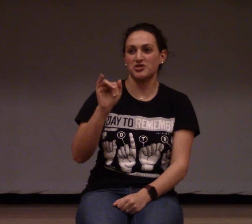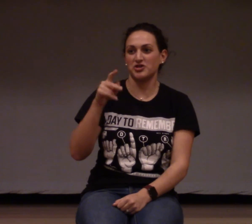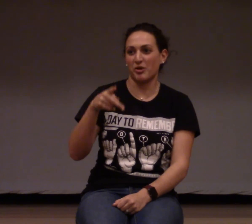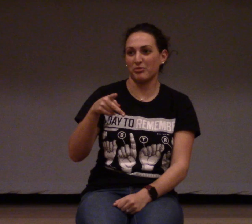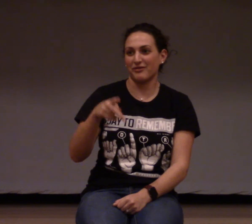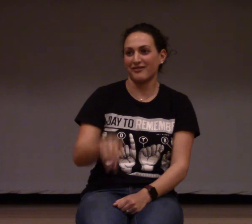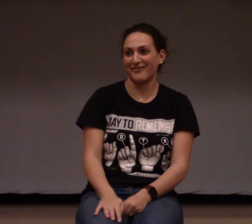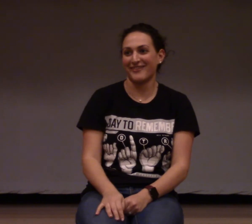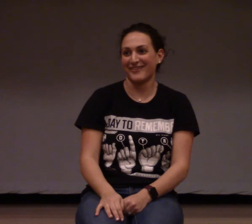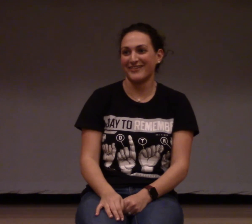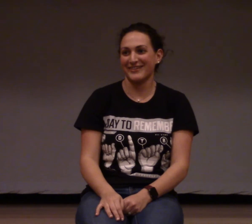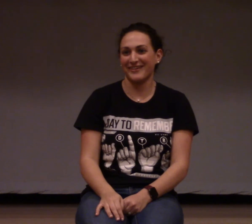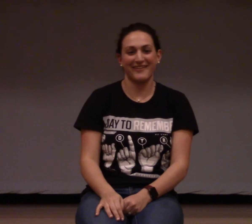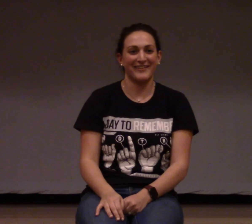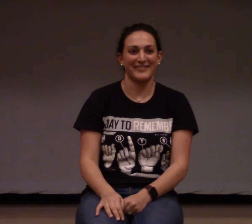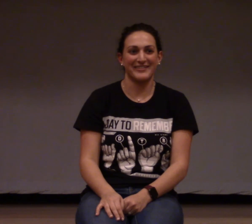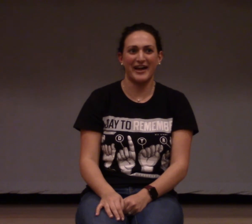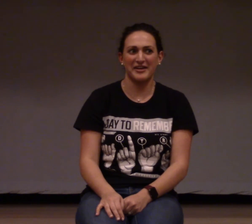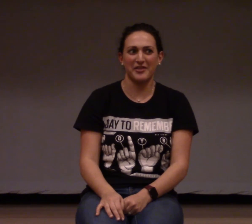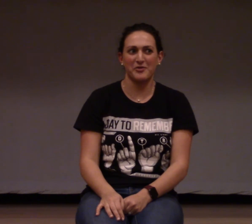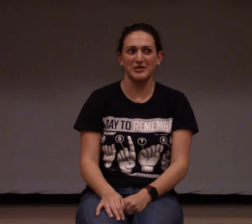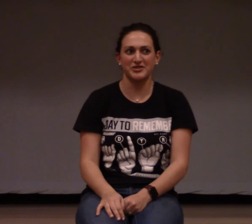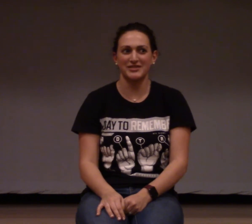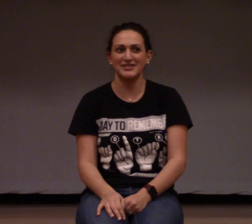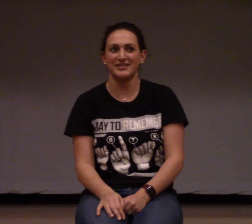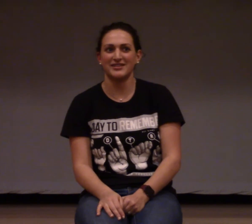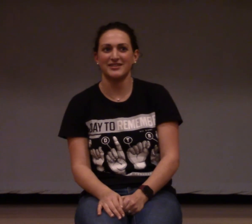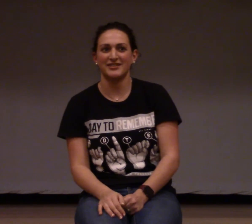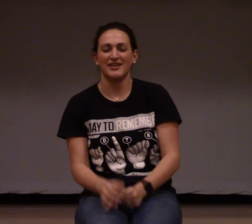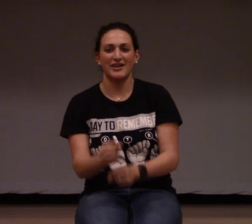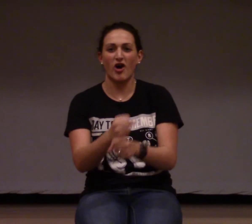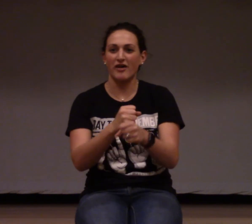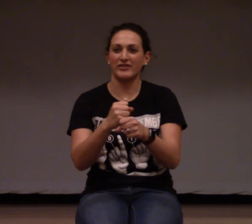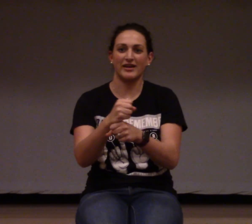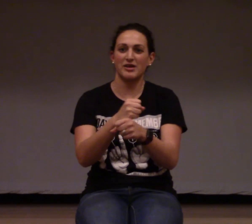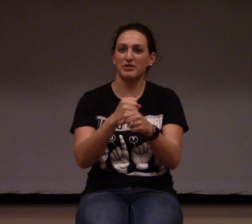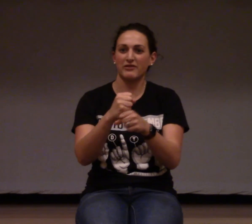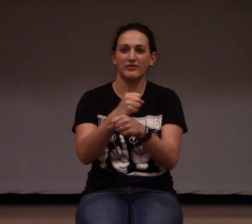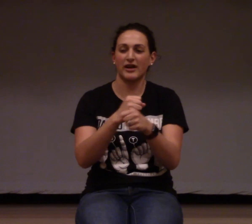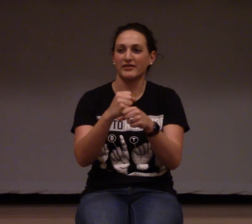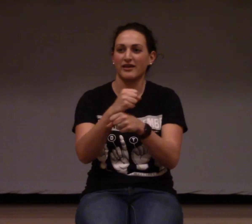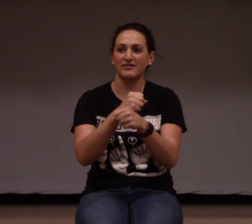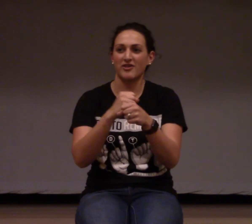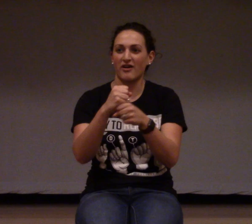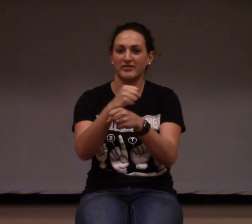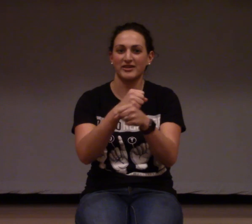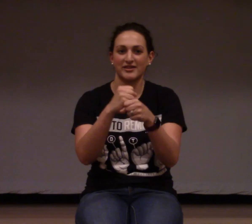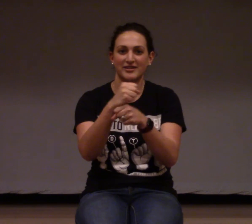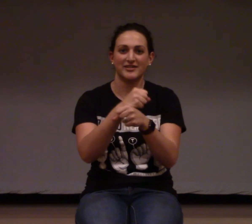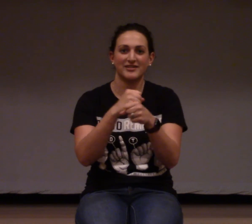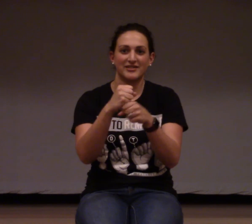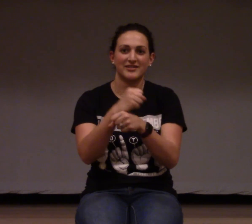chip. Yeah, any other questions? Coffee. I can't believe I forgot that. Coffee.